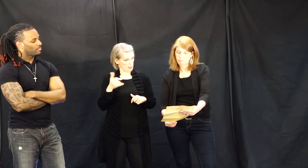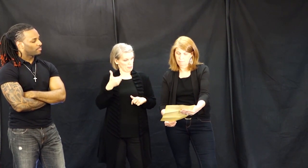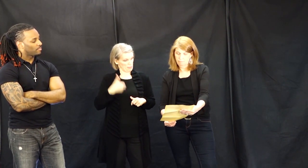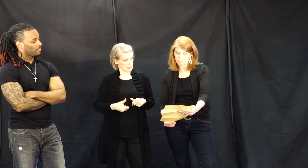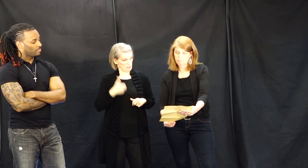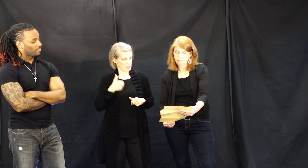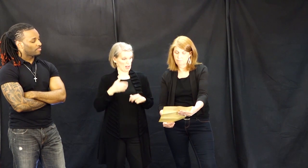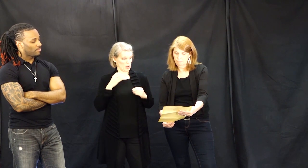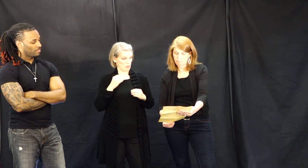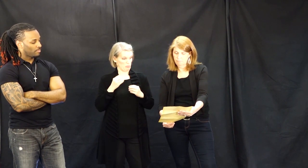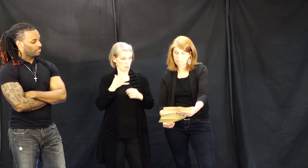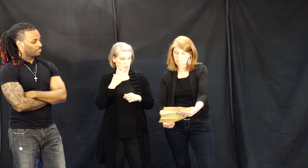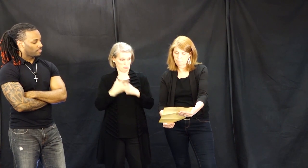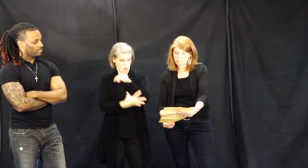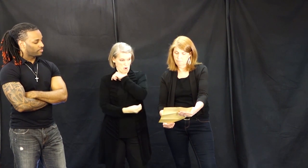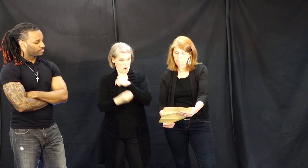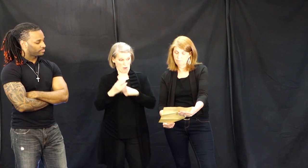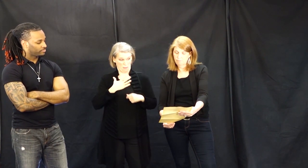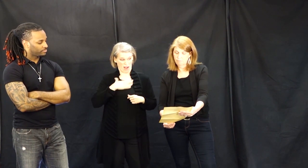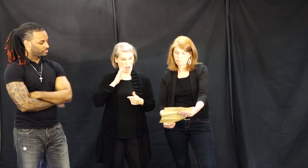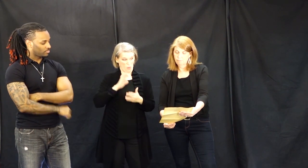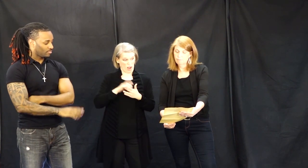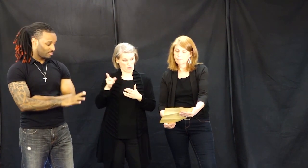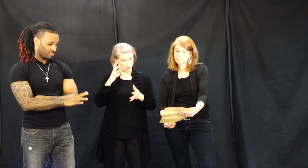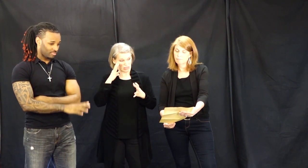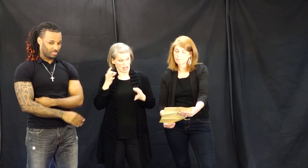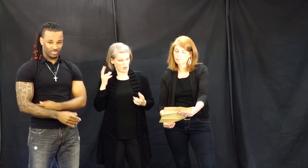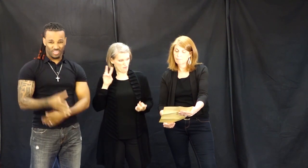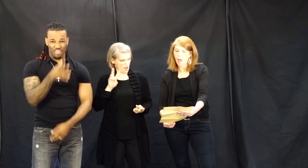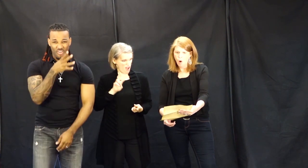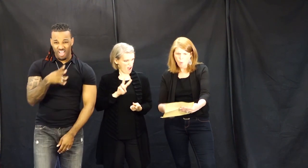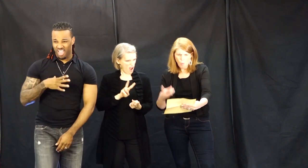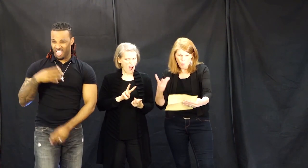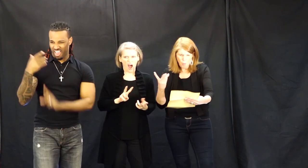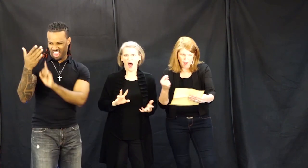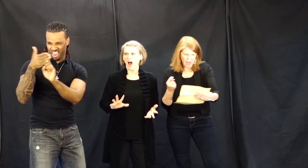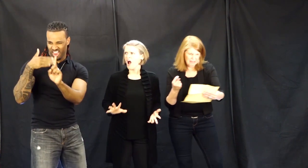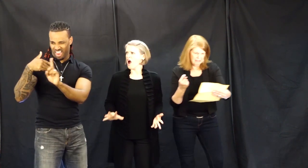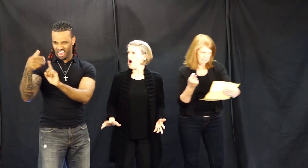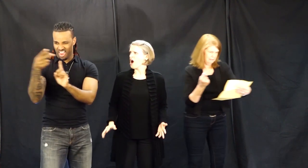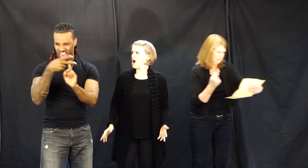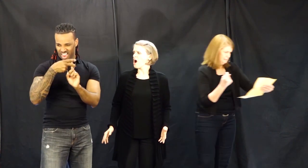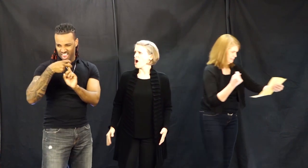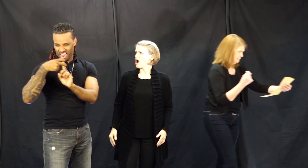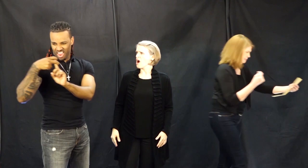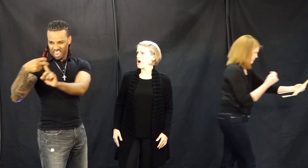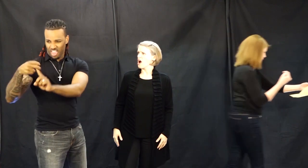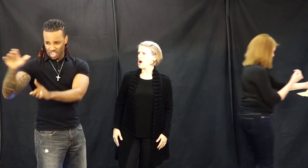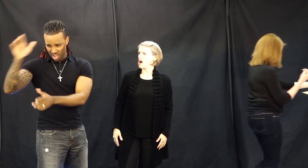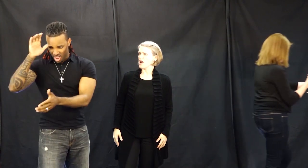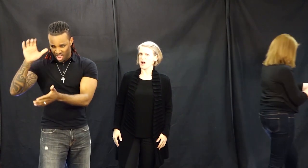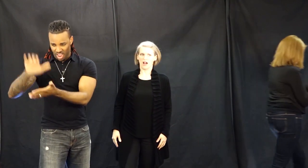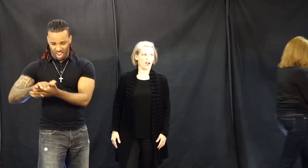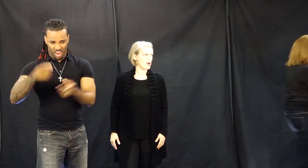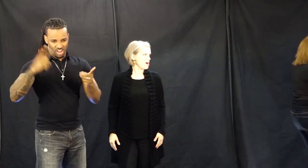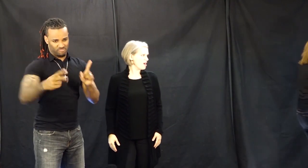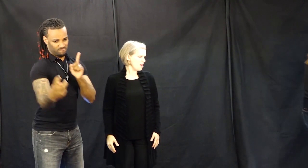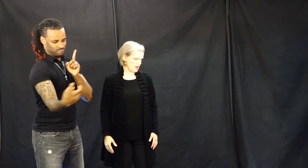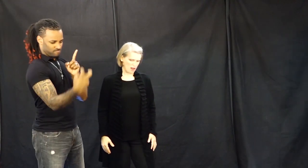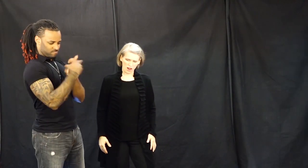luck. You see, that was my wife who you decided to. What? She courted me, escorted me to bed, and when she had me in a corner, that's when